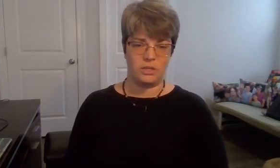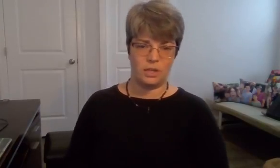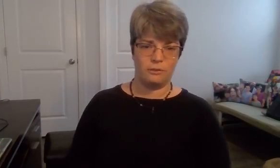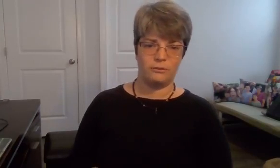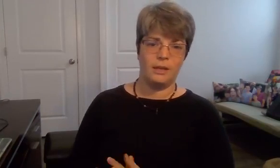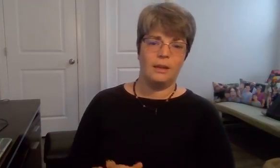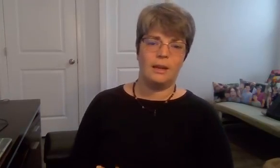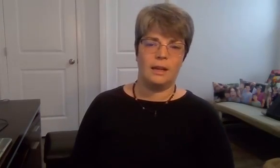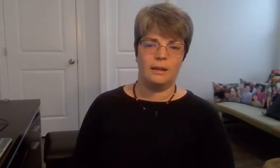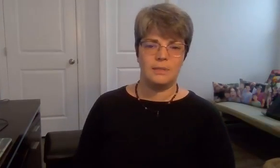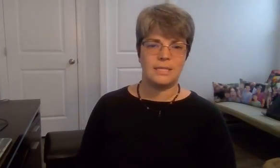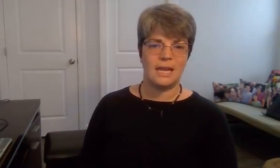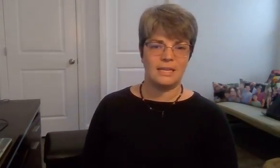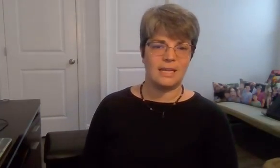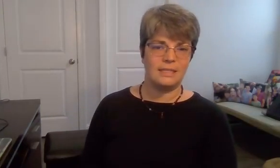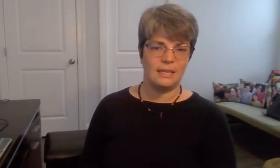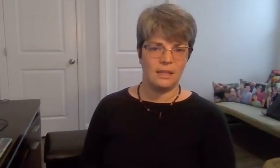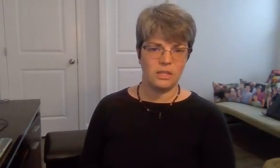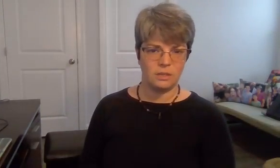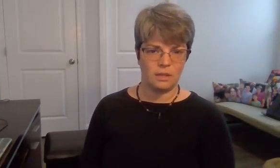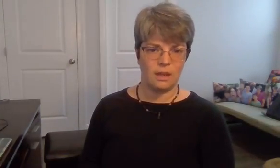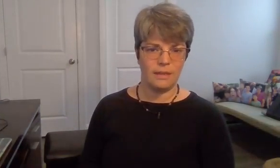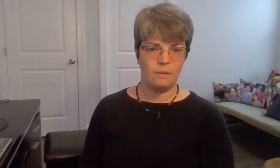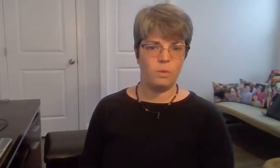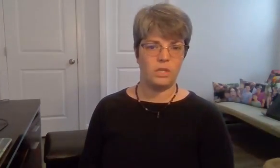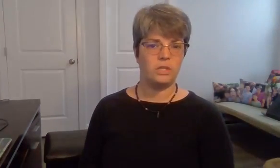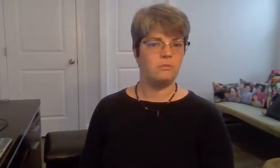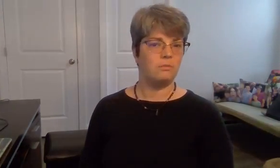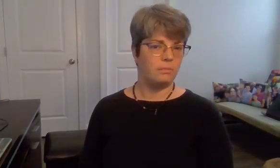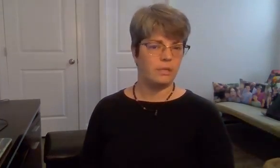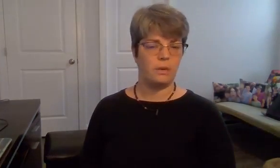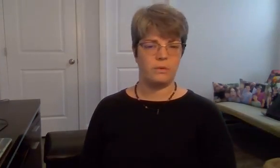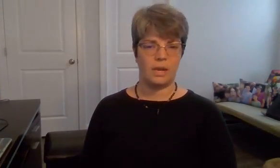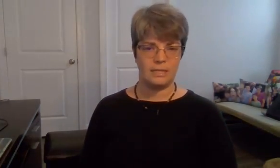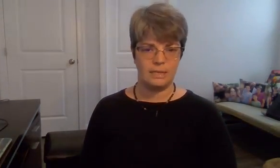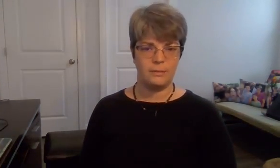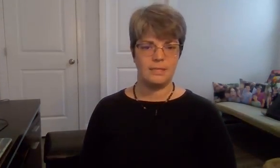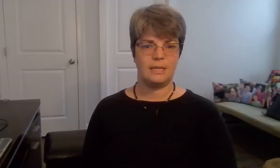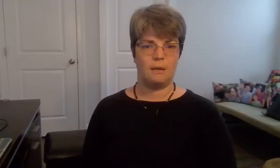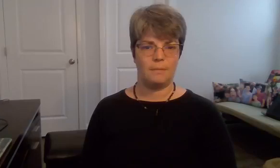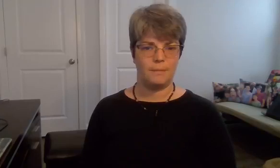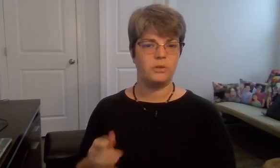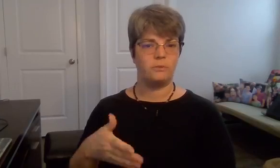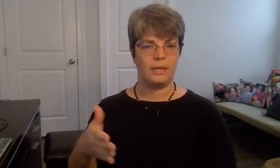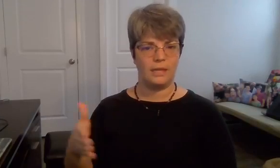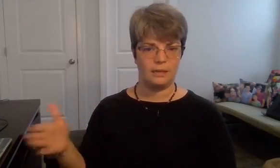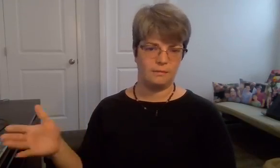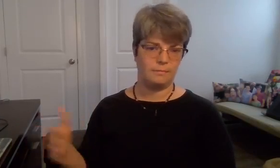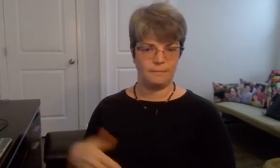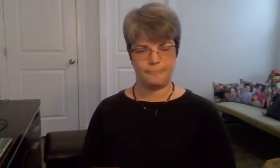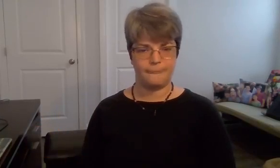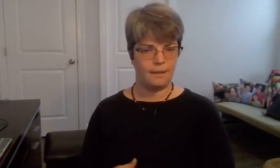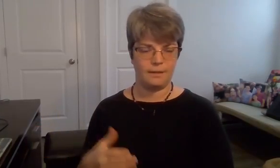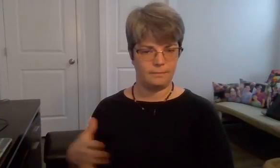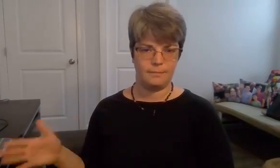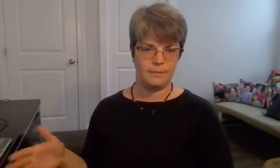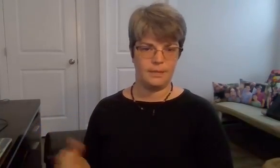shove signed exact English on them, which the idea was to help them learn to read and connect